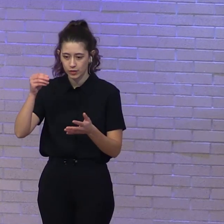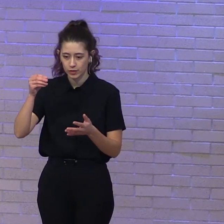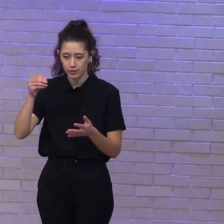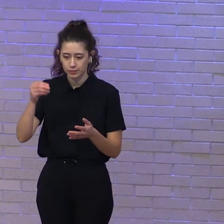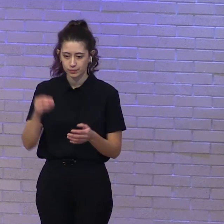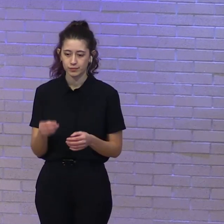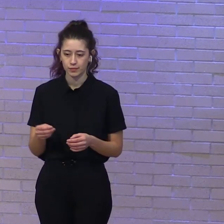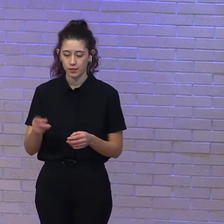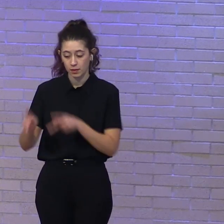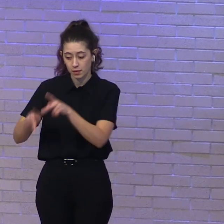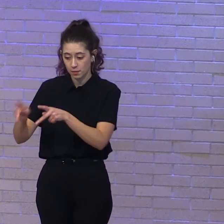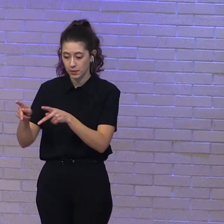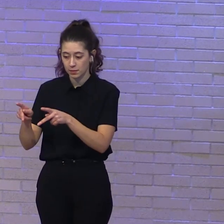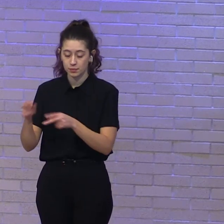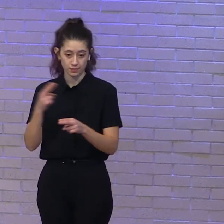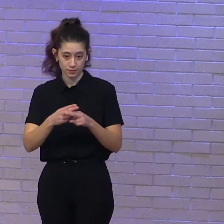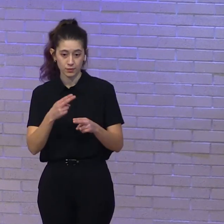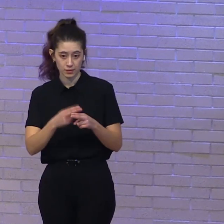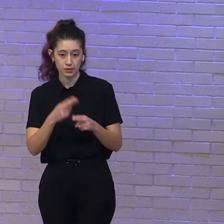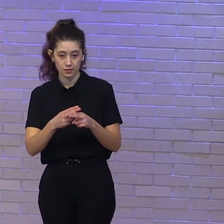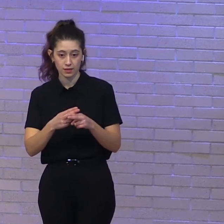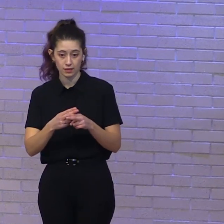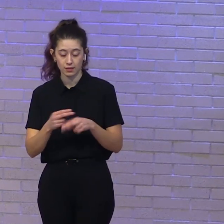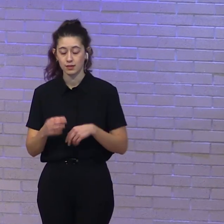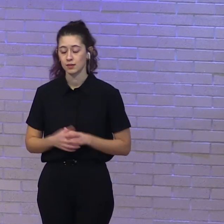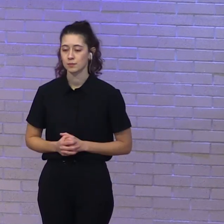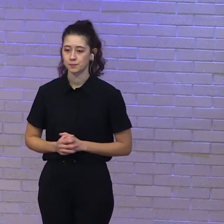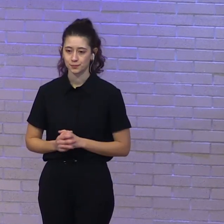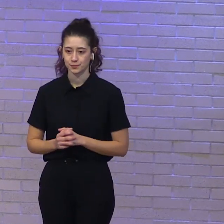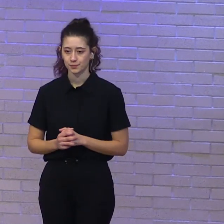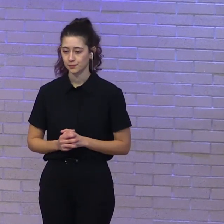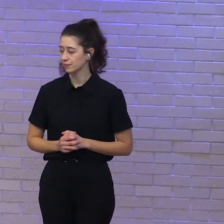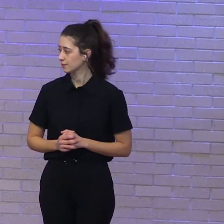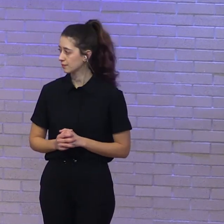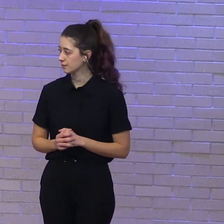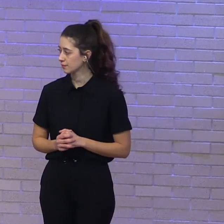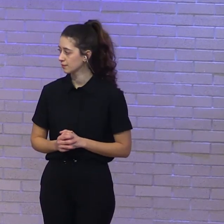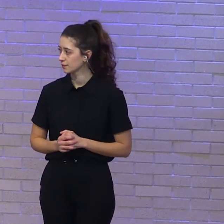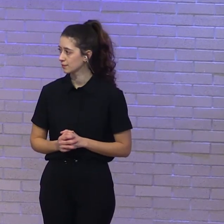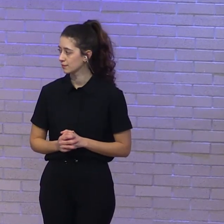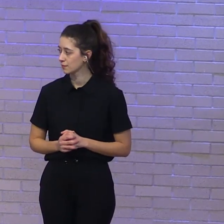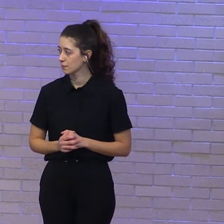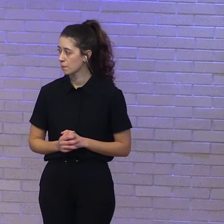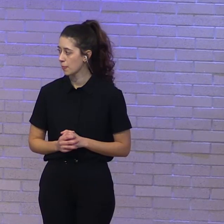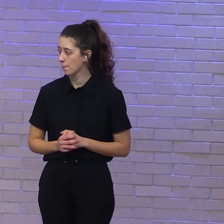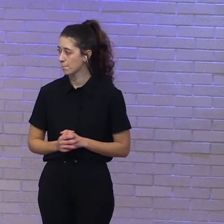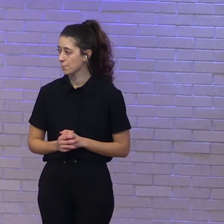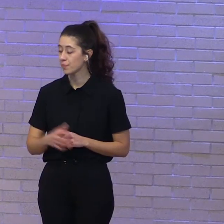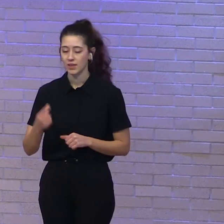do a funny little handshake relating to a specific animal, like the narwhal.